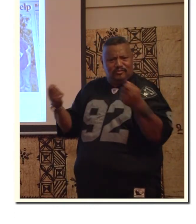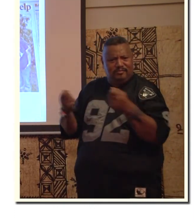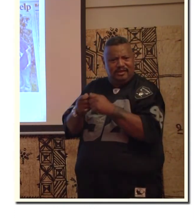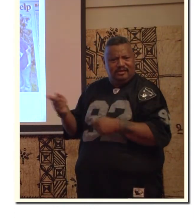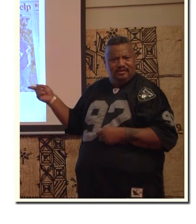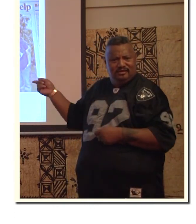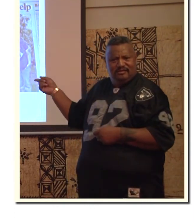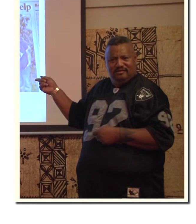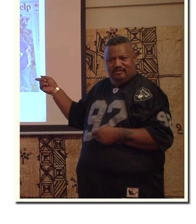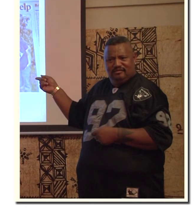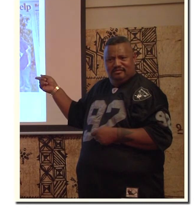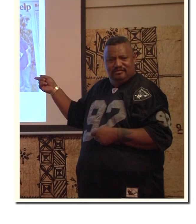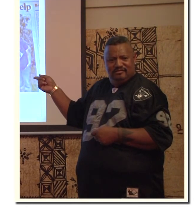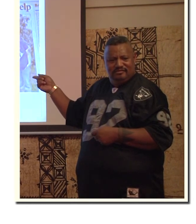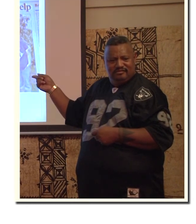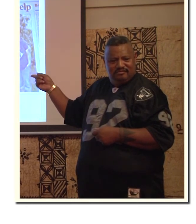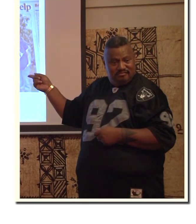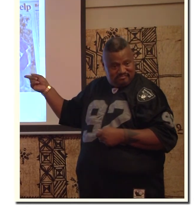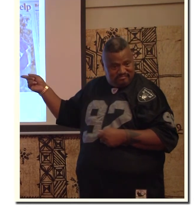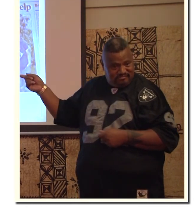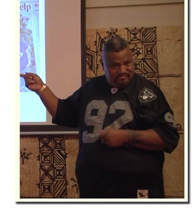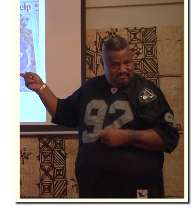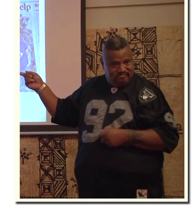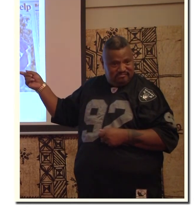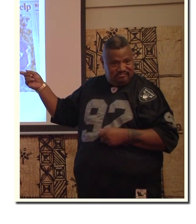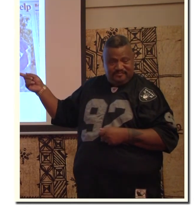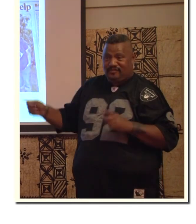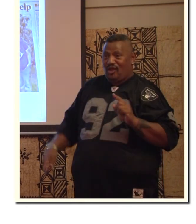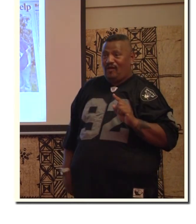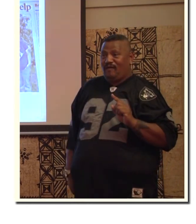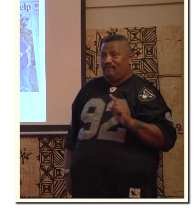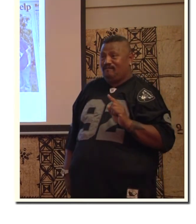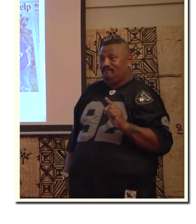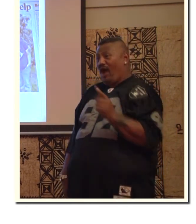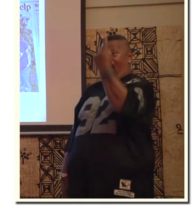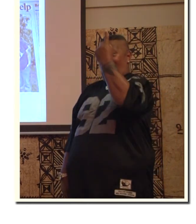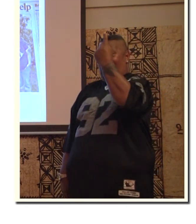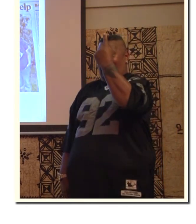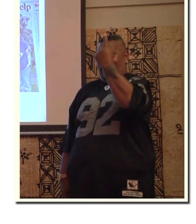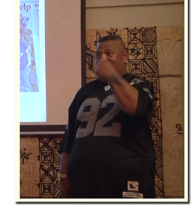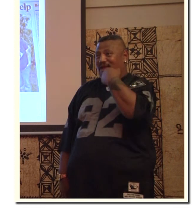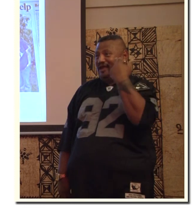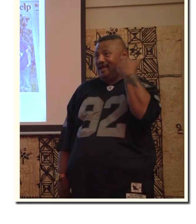So maybe you saw the newspaper and me in the newspaper? Yeah? I can sing some yeses.